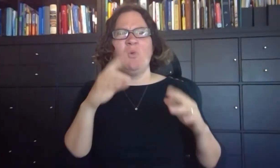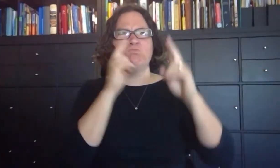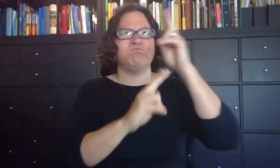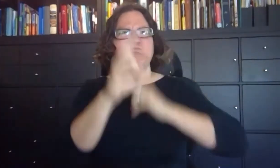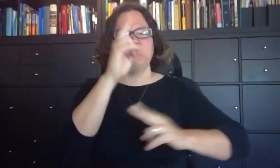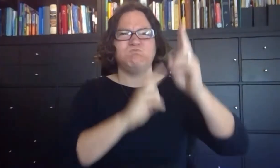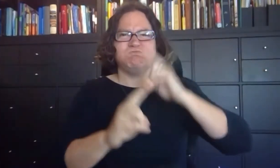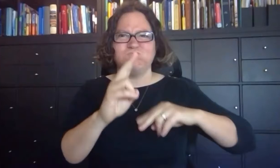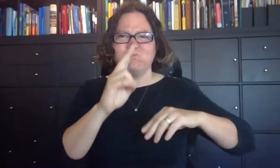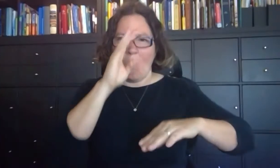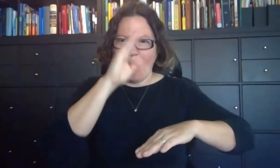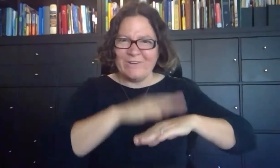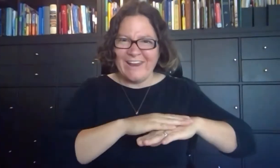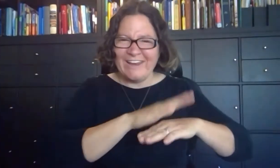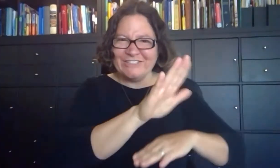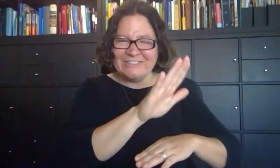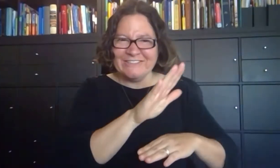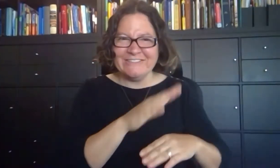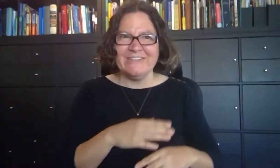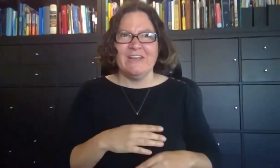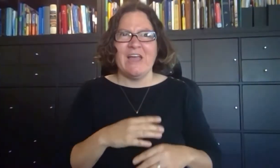It is hard to believe, though,